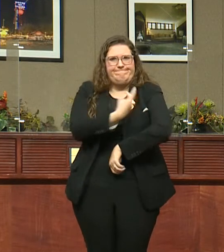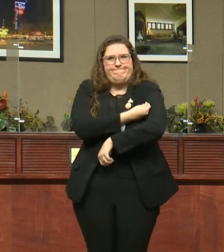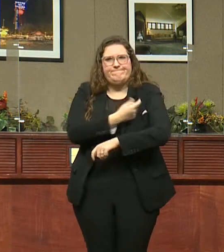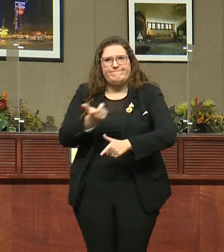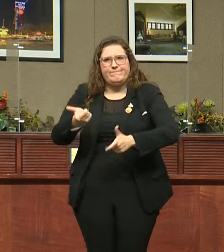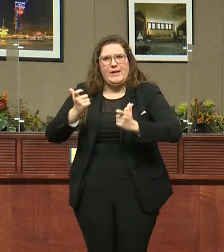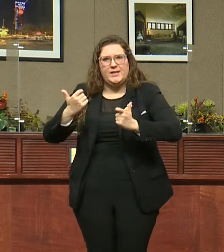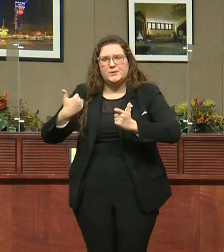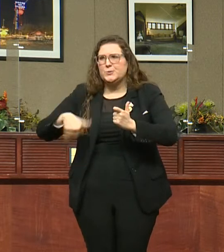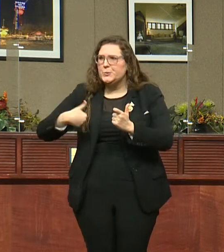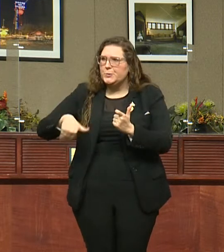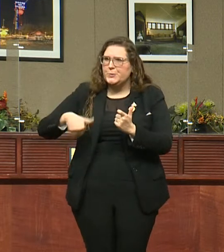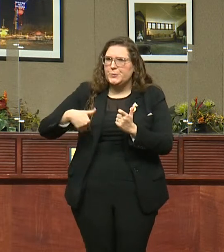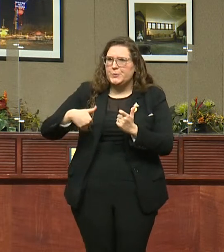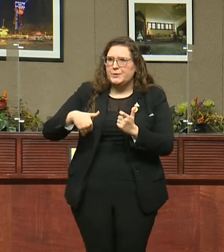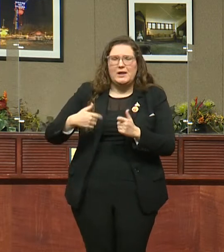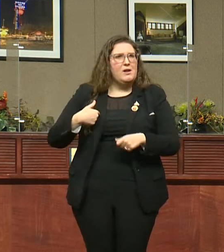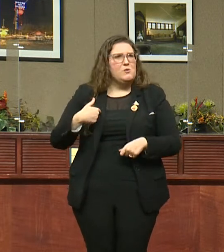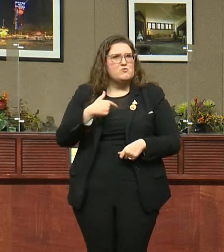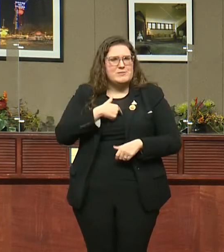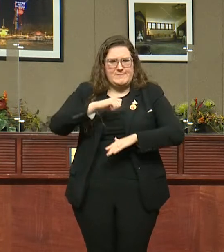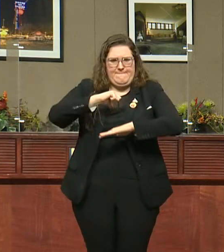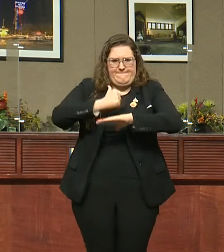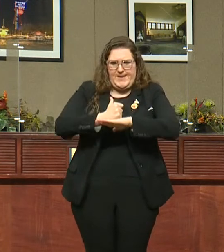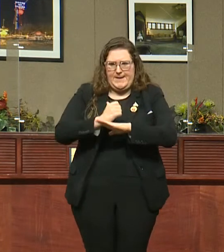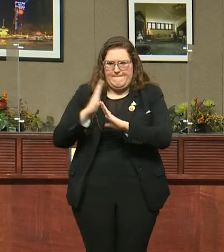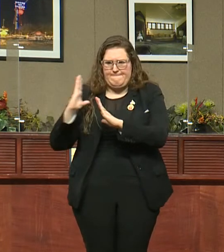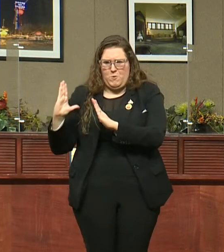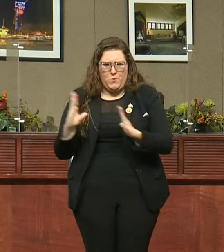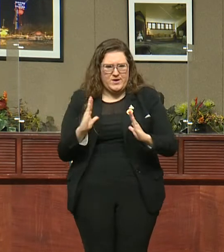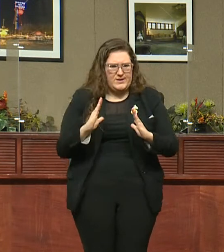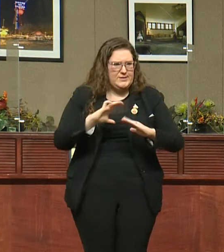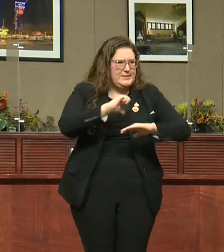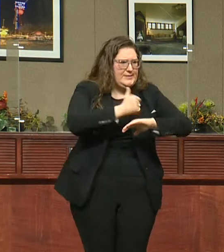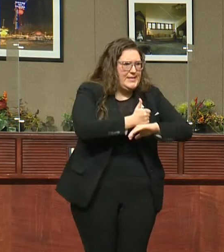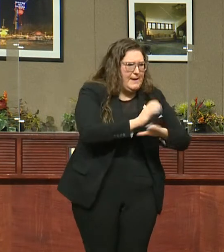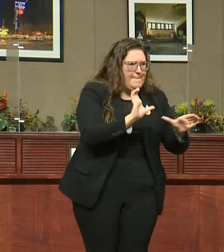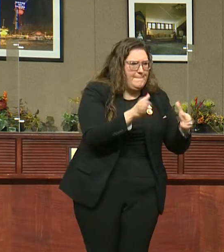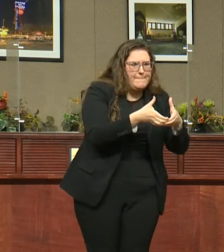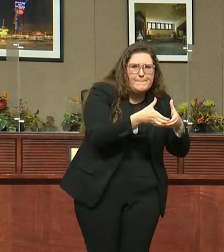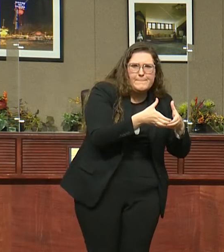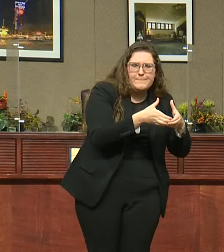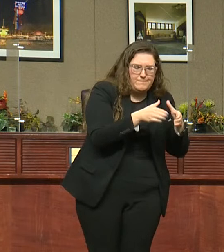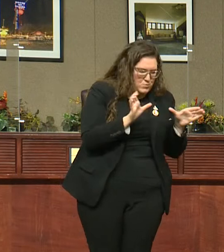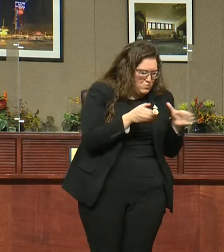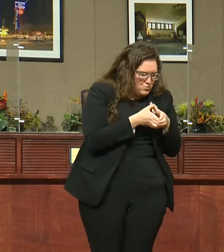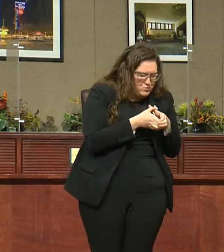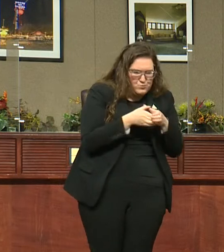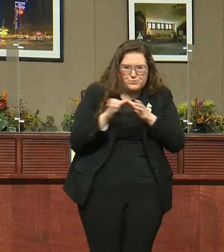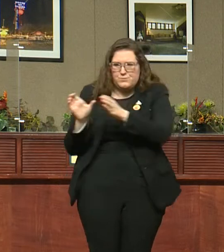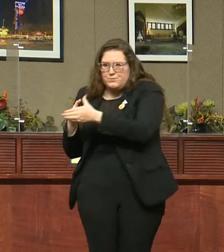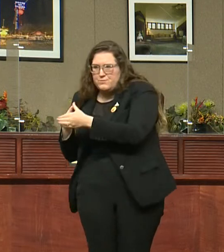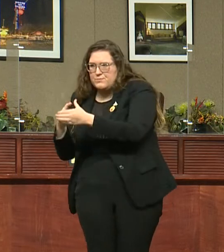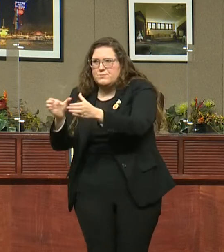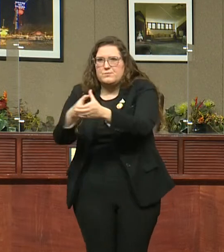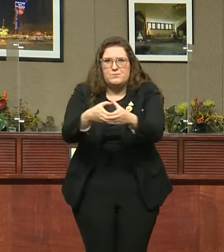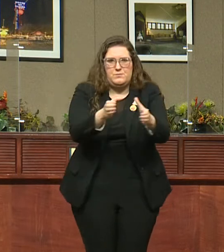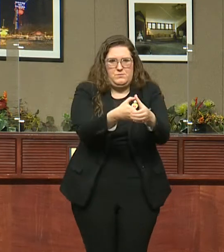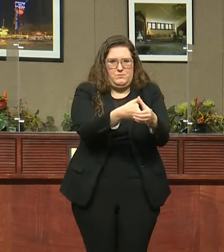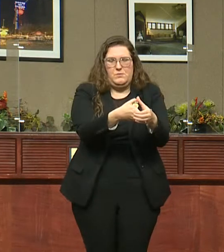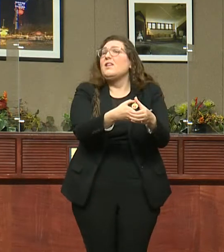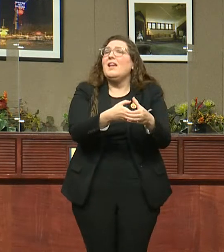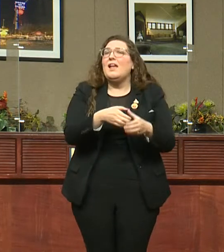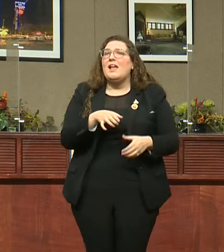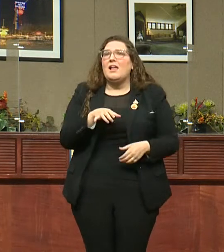organized everything and structured this pod and other pods that are coming, and pod stands